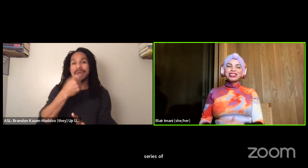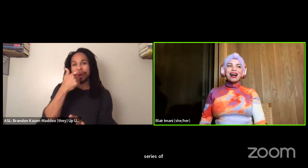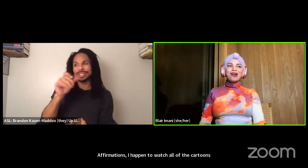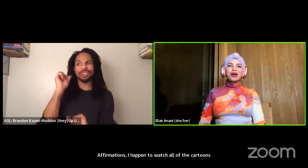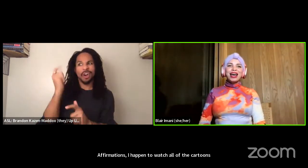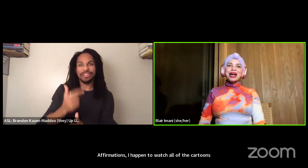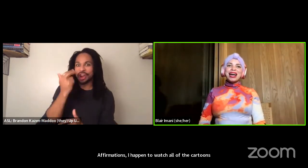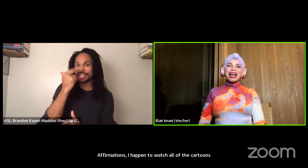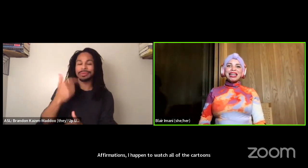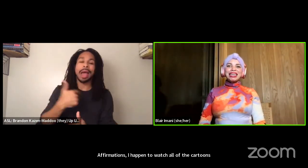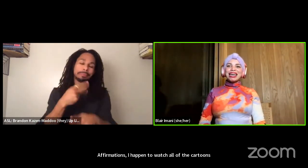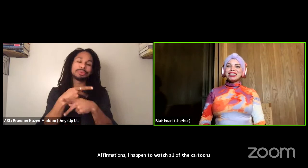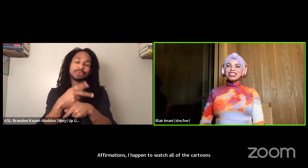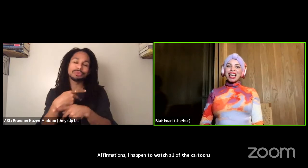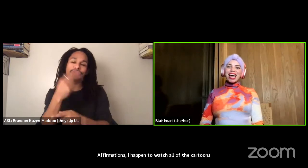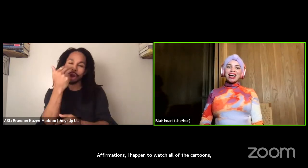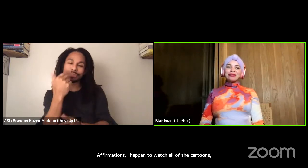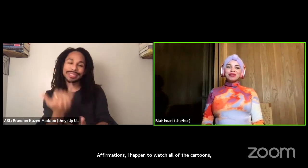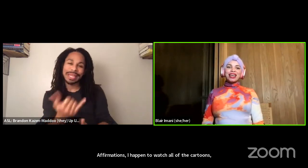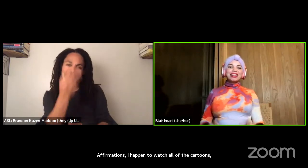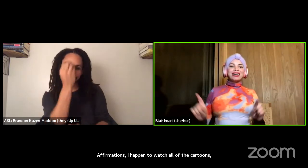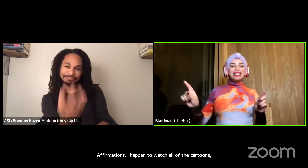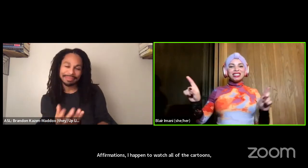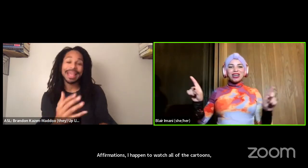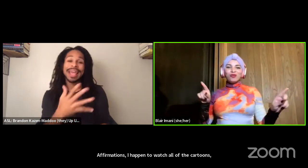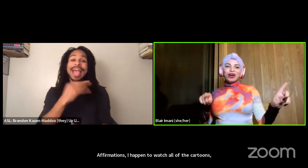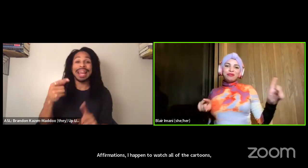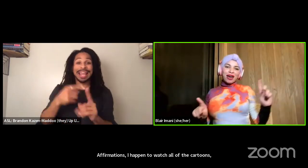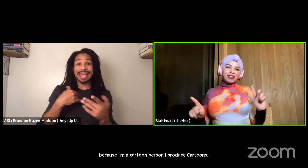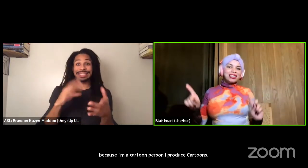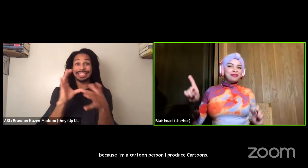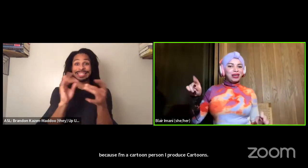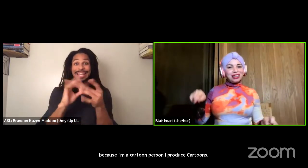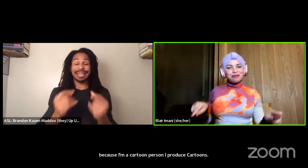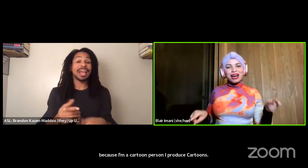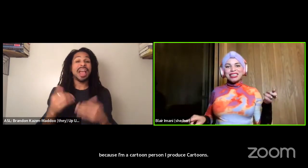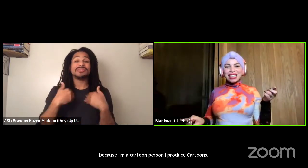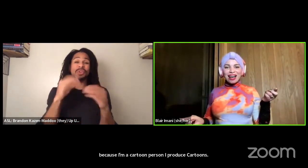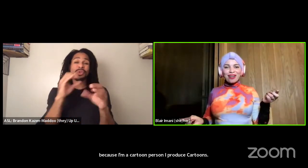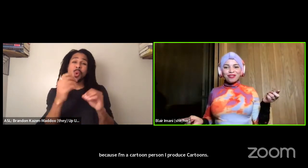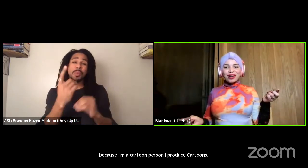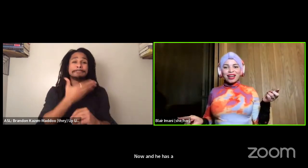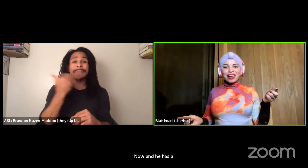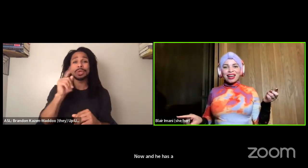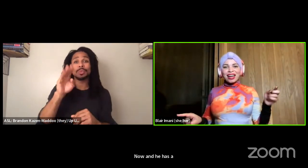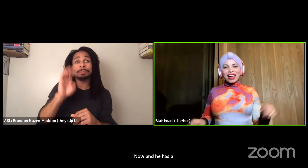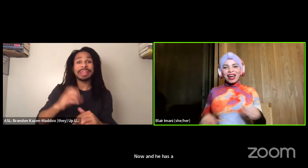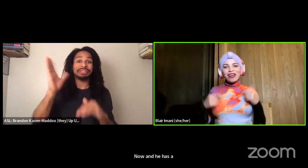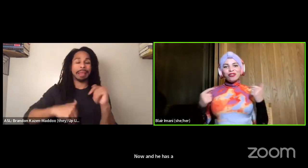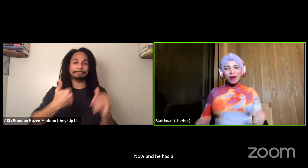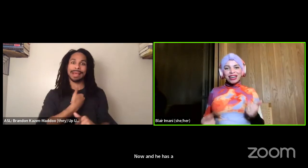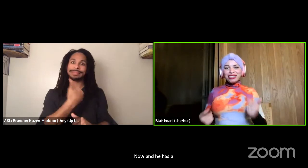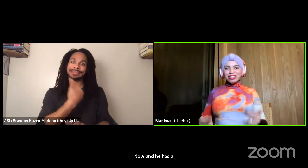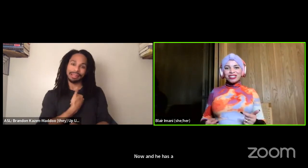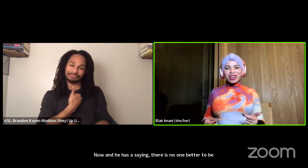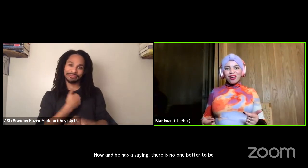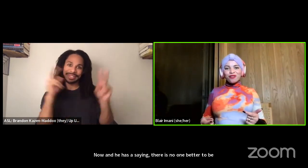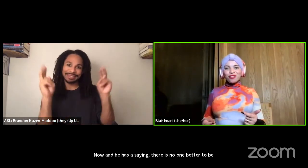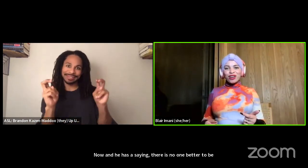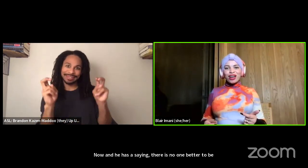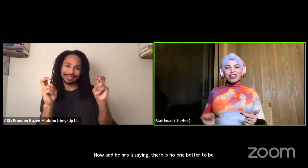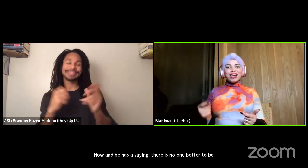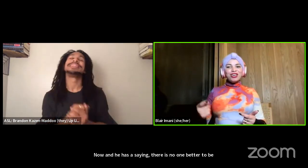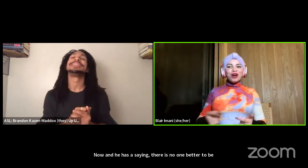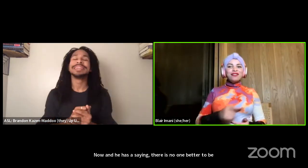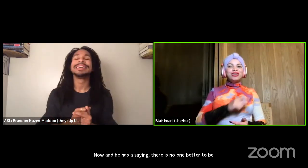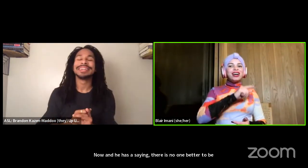produce cartoons now. And he has a saying, there is no one better to be than myself. And reminding